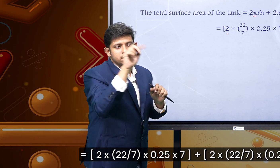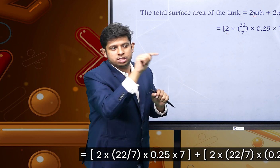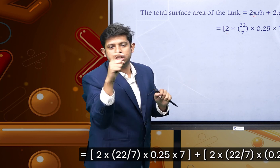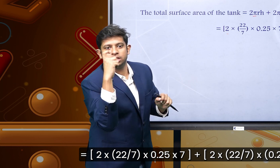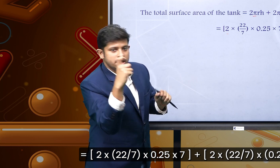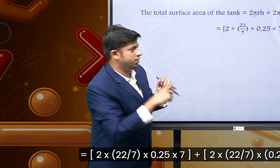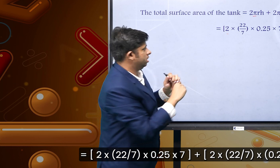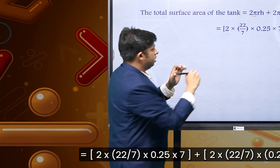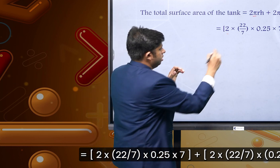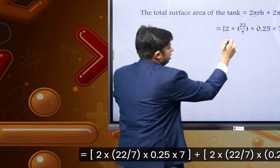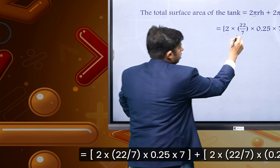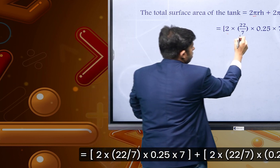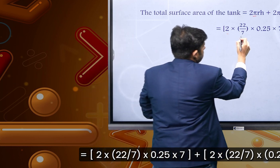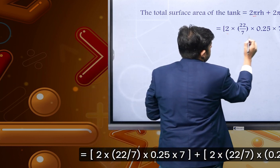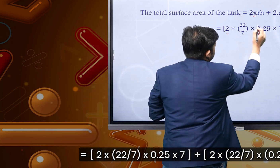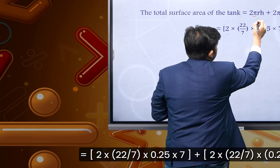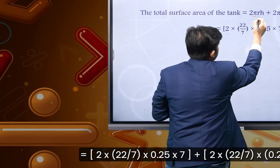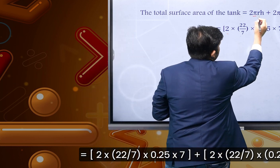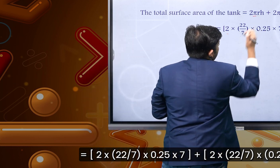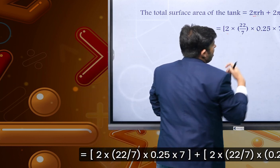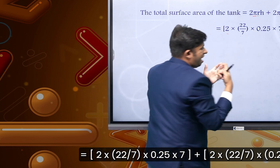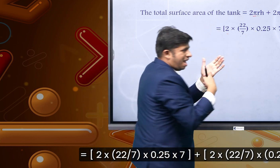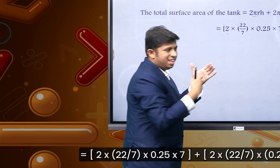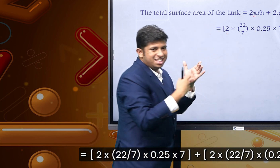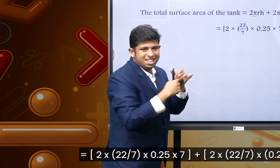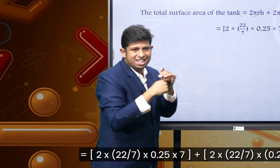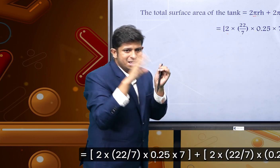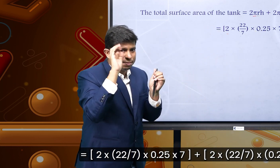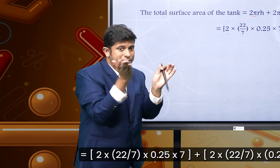plus 2 into 22 by 7 into 0.25 square.